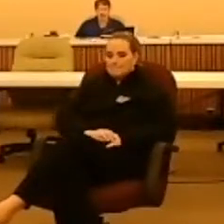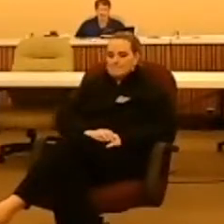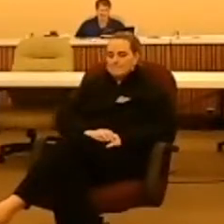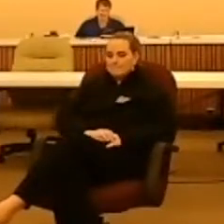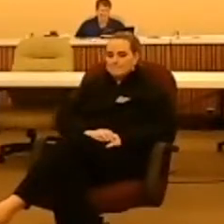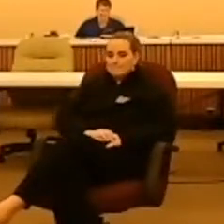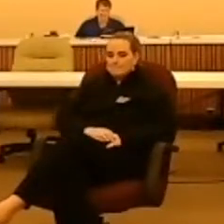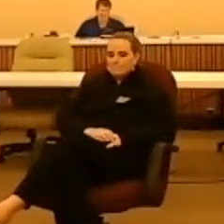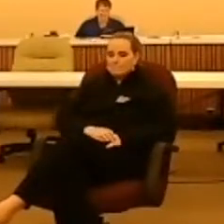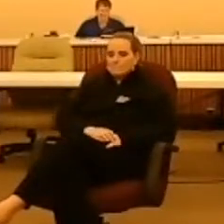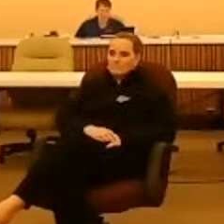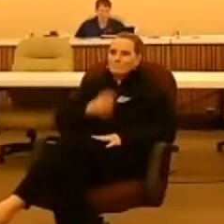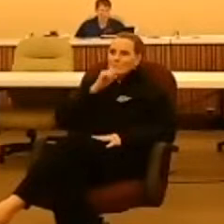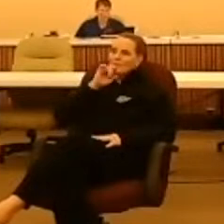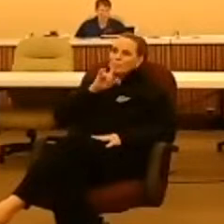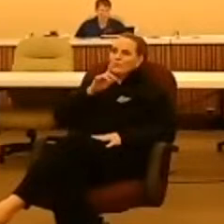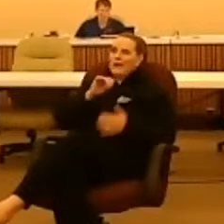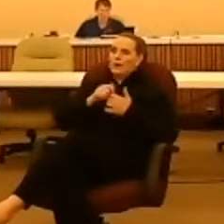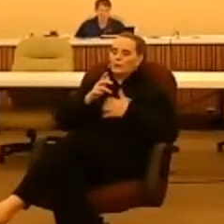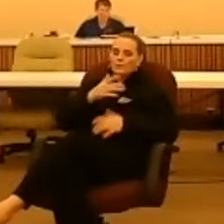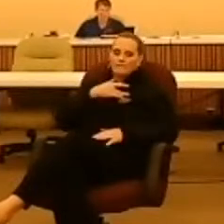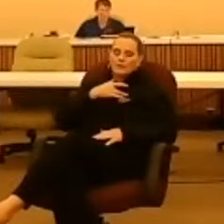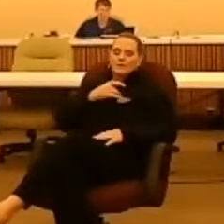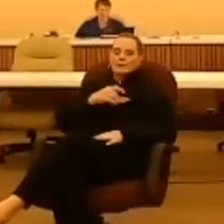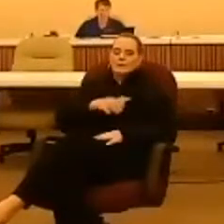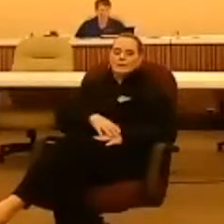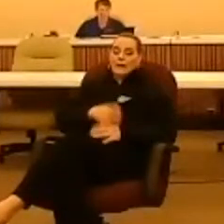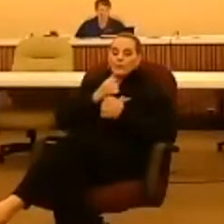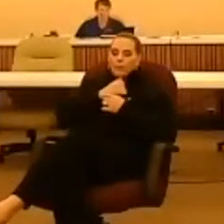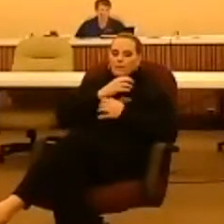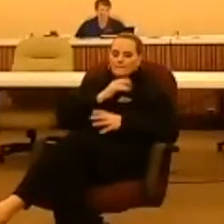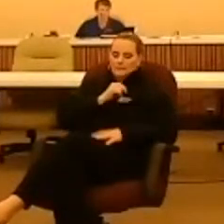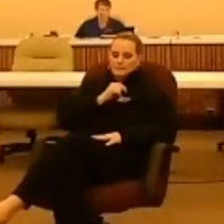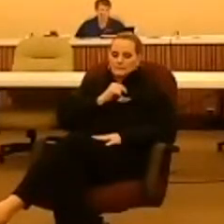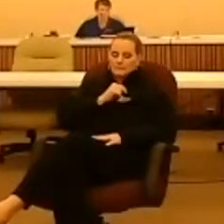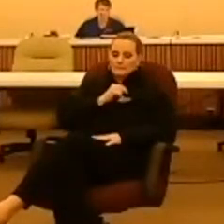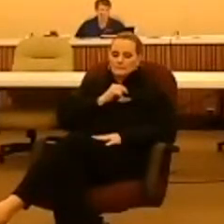I don't know how you feel about that, but I would love it if it